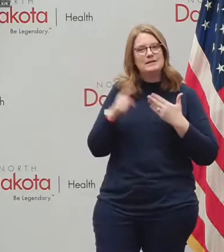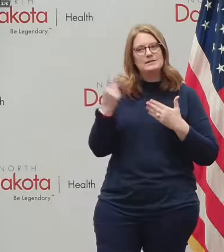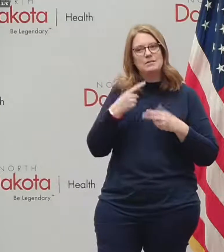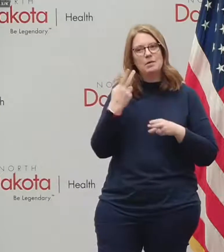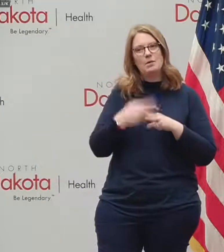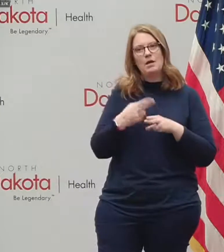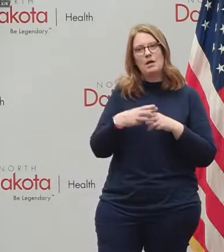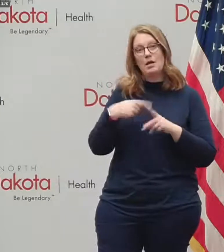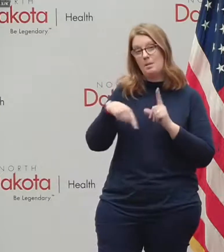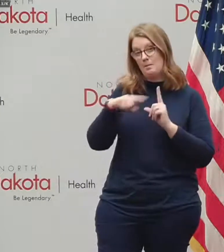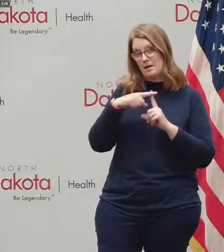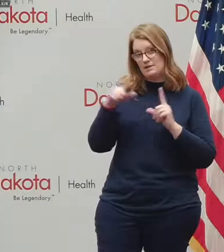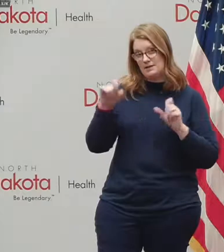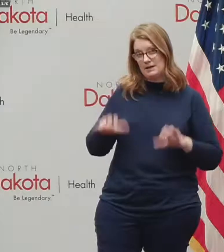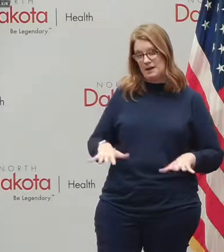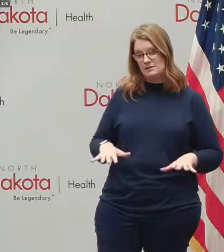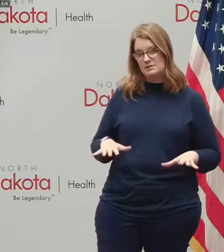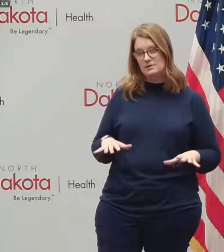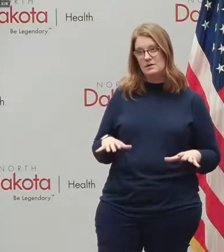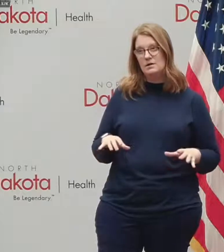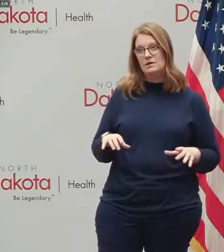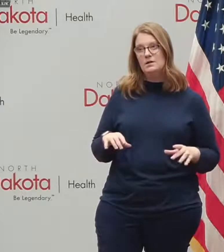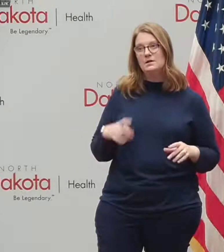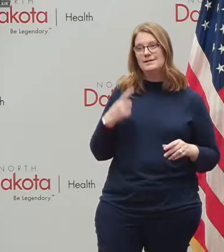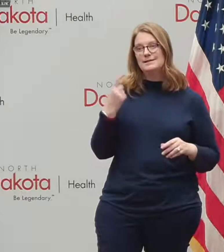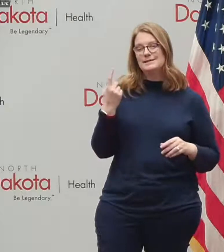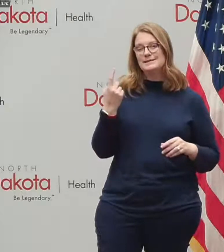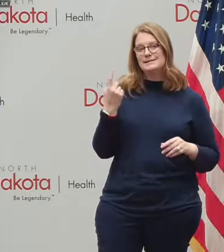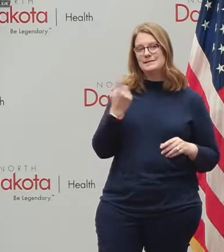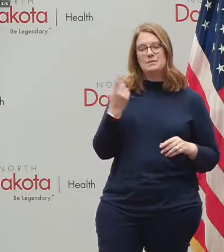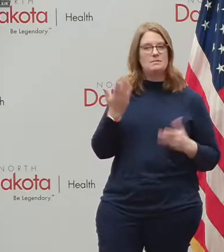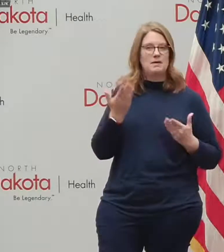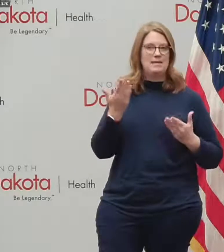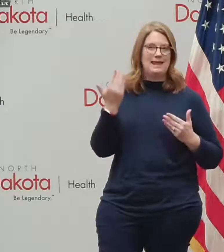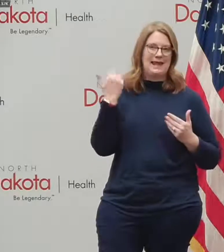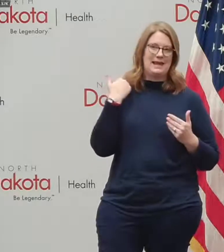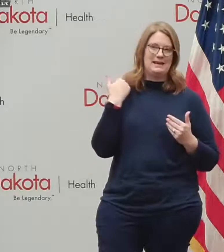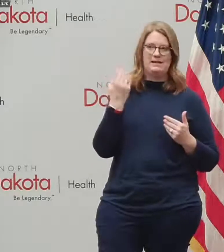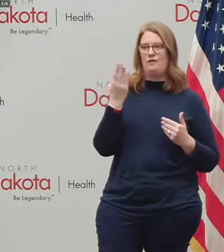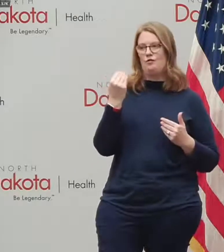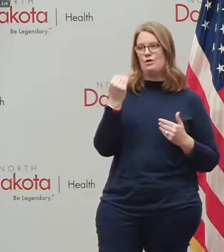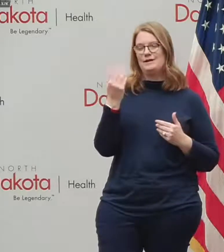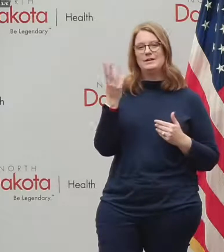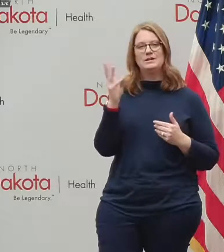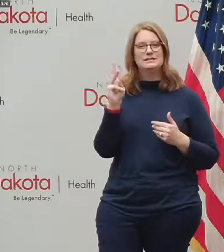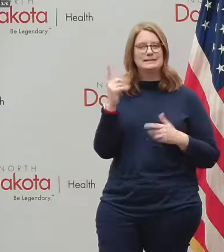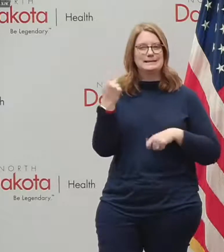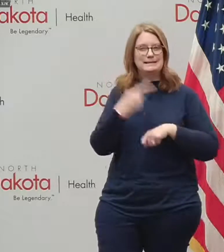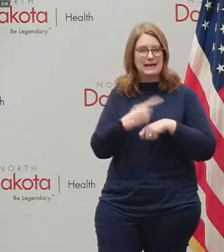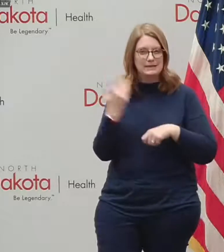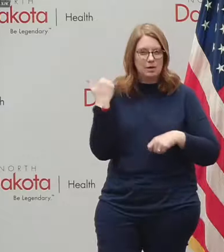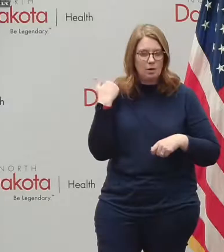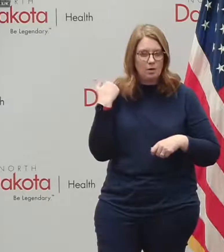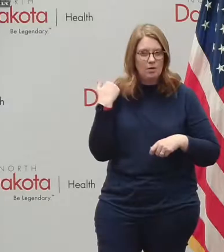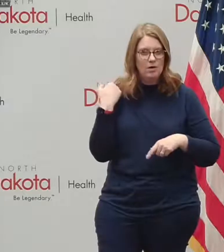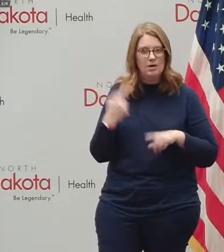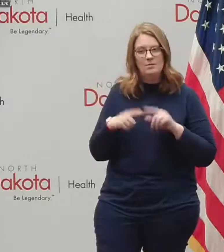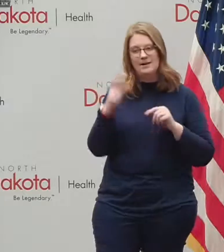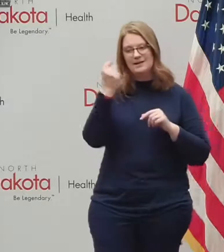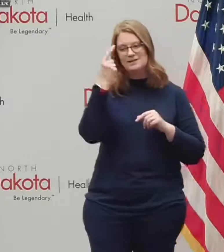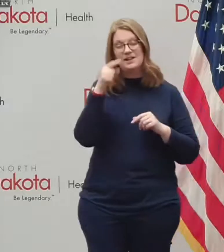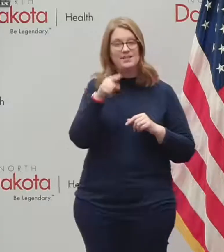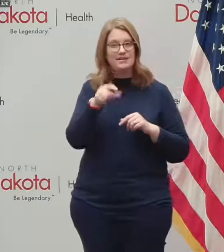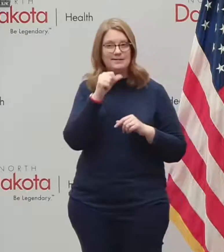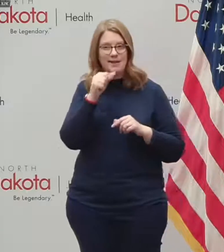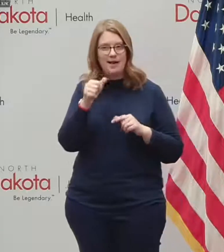a positive test, that is somebody that might have had it 14 or 16 days ago and they're no longer contagious. And so